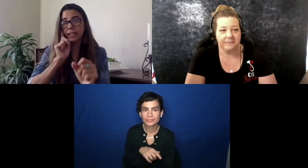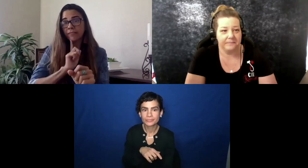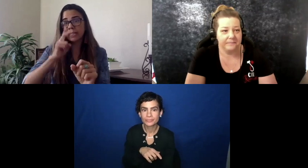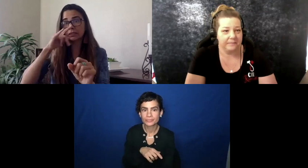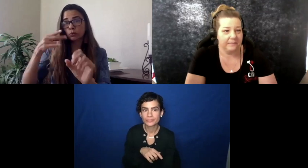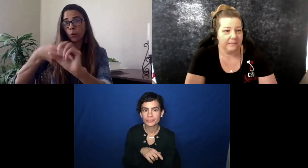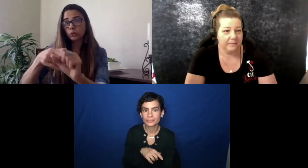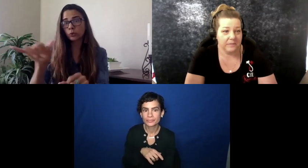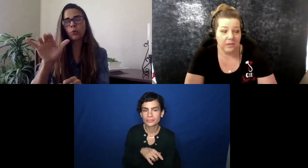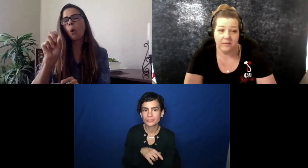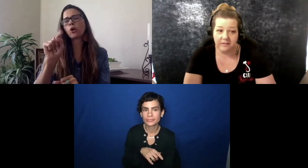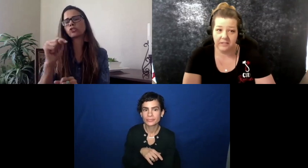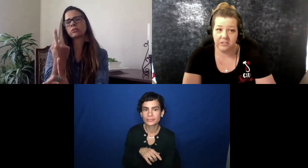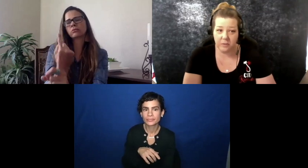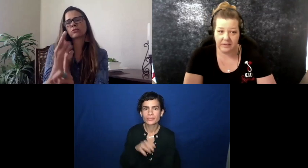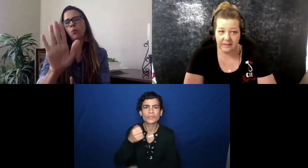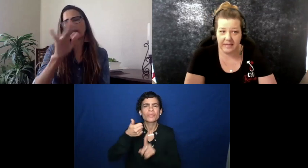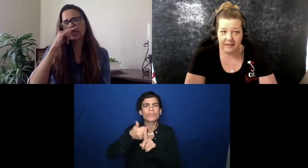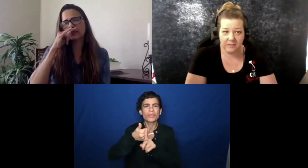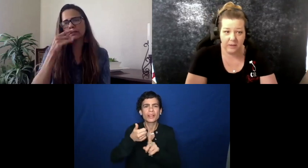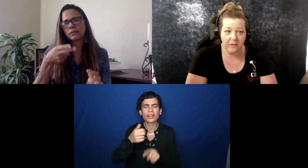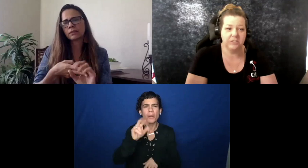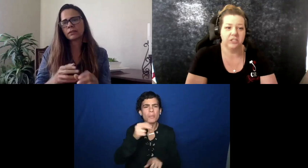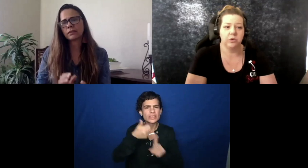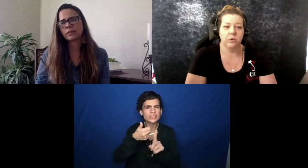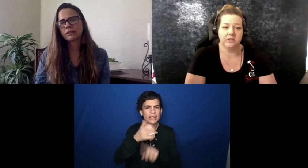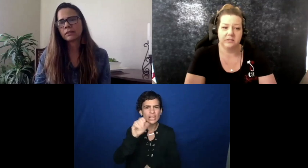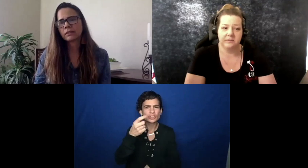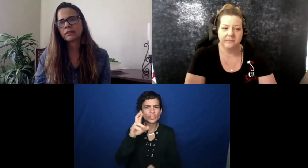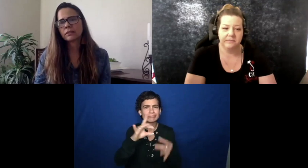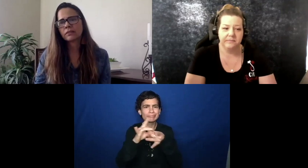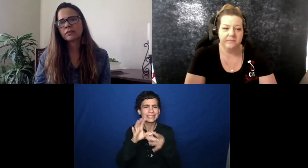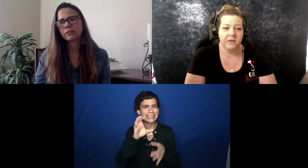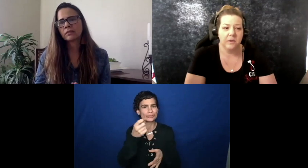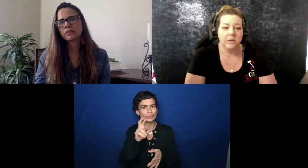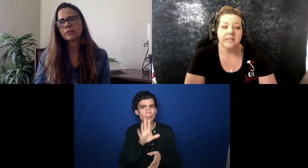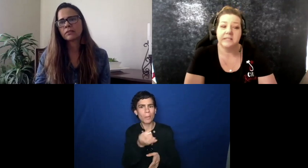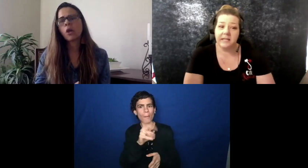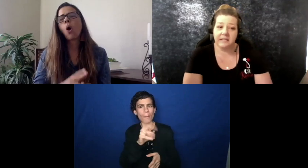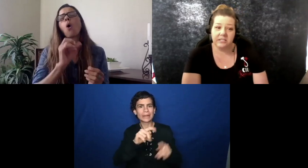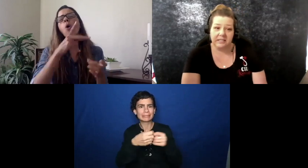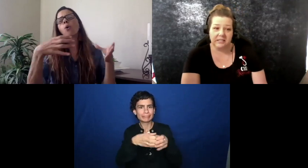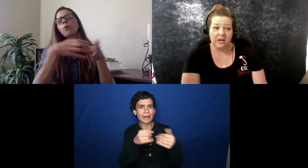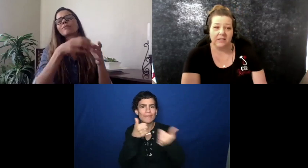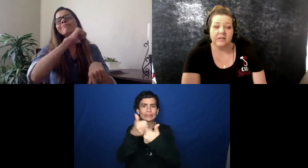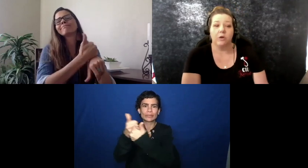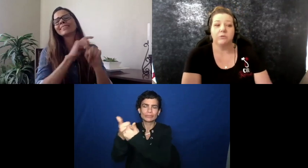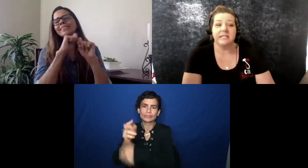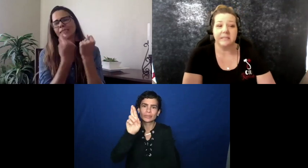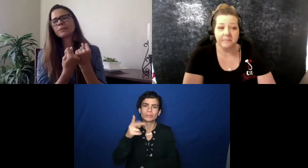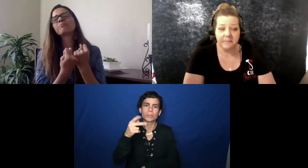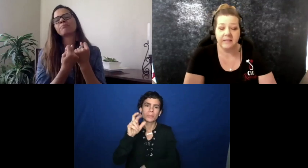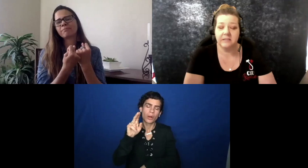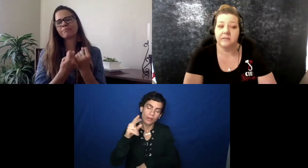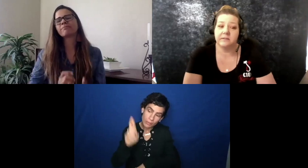in. So other deaf kids join that as well, or is it just yours? Well, it is connected to CSDR. It's their own